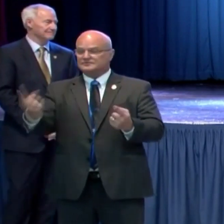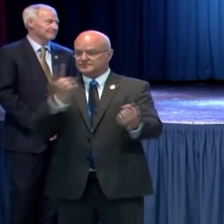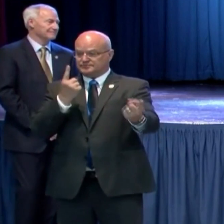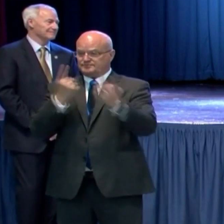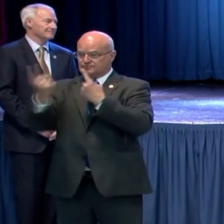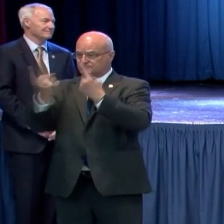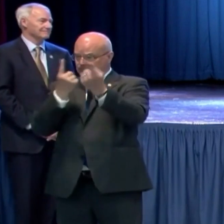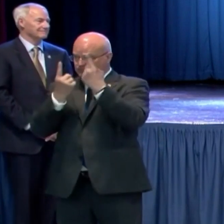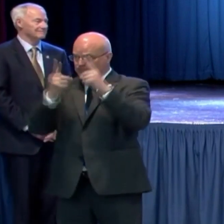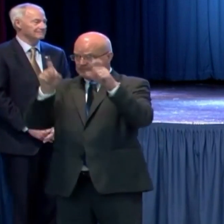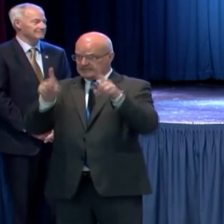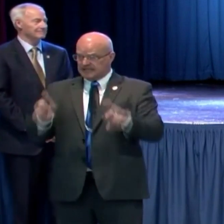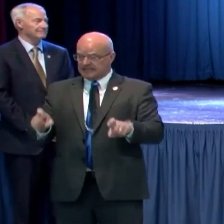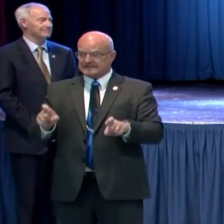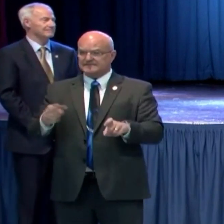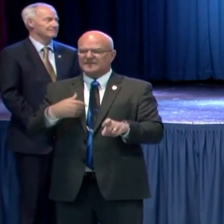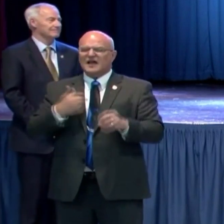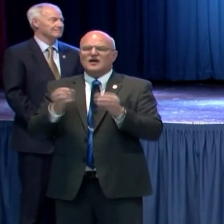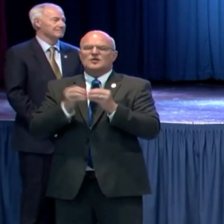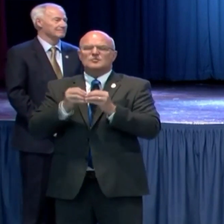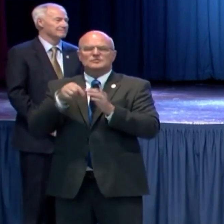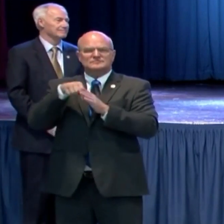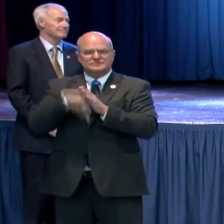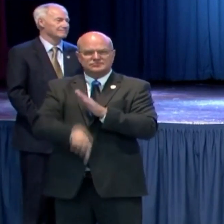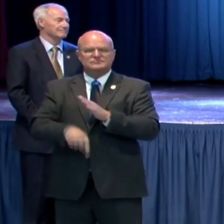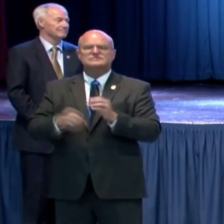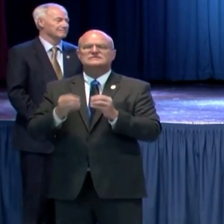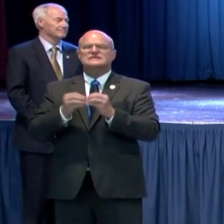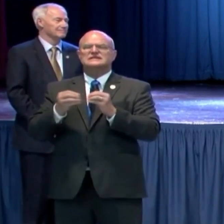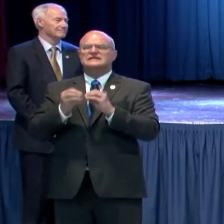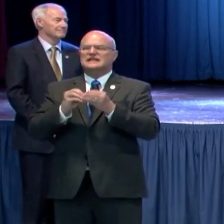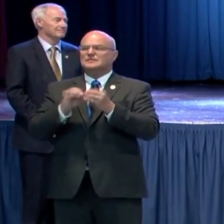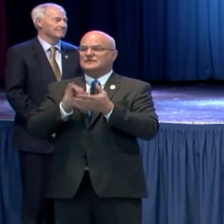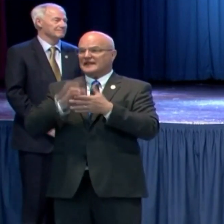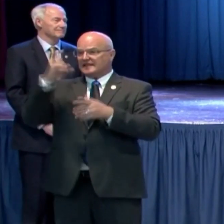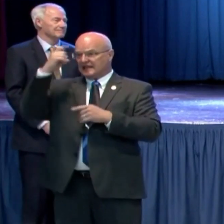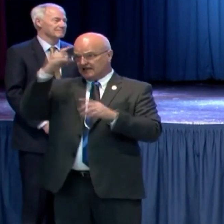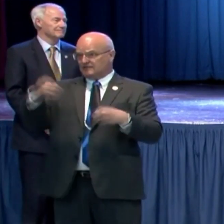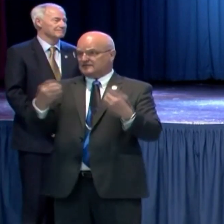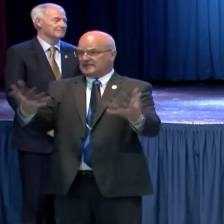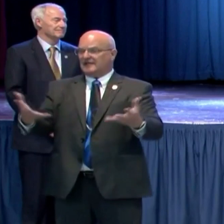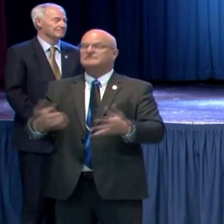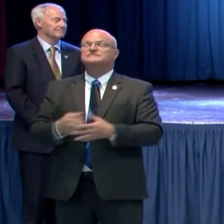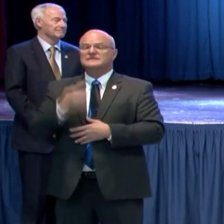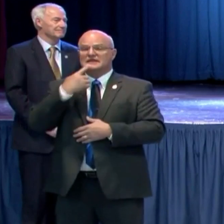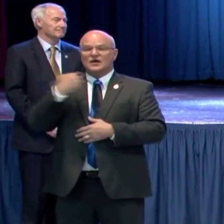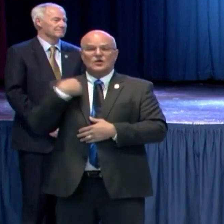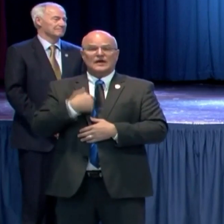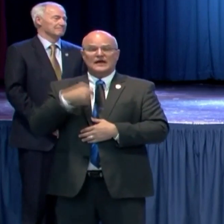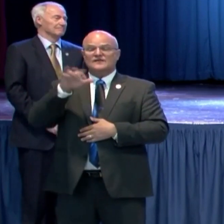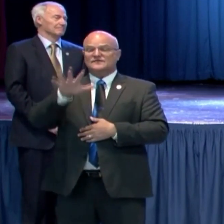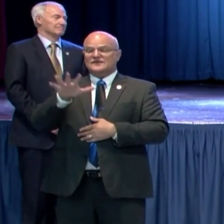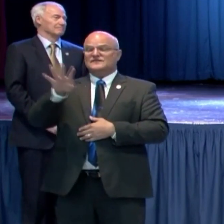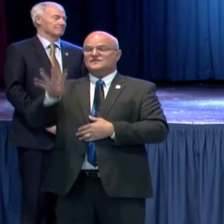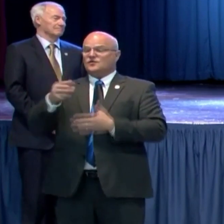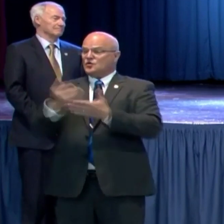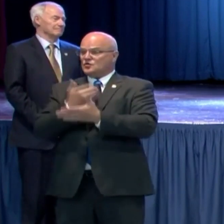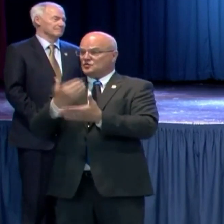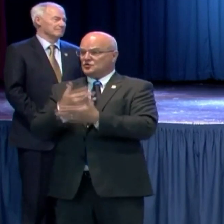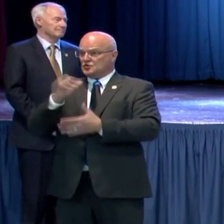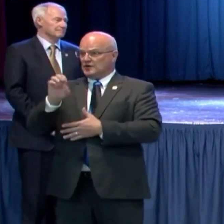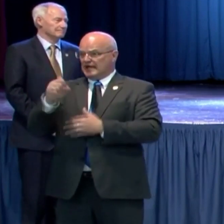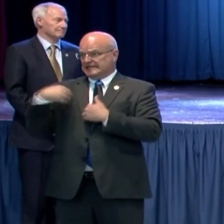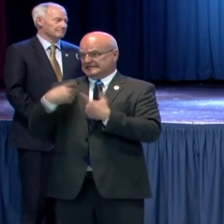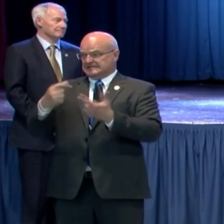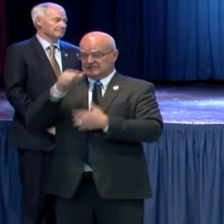get tested. I'd like to give a few more details on the numbers that the governor's provided. He's already mentioned that we had 54 new cases